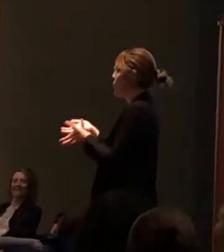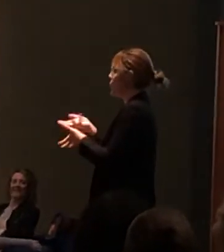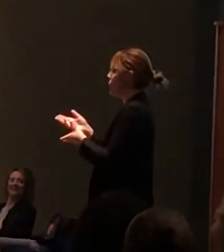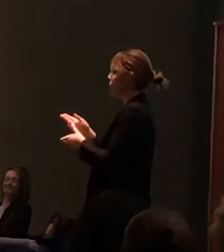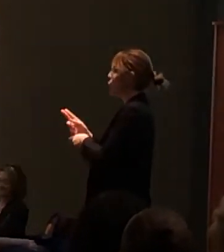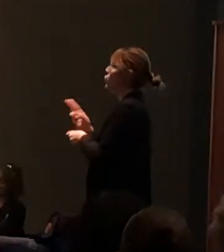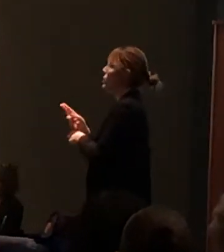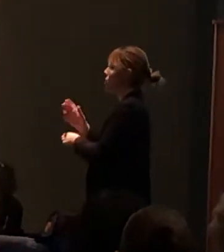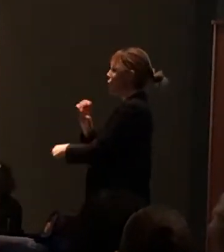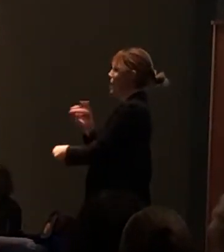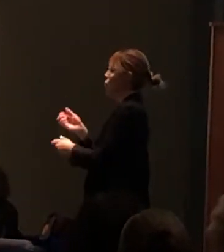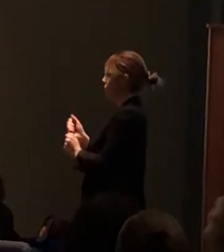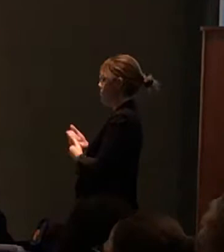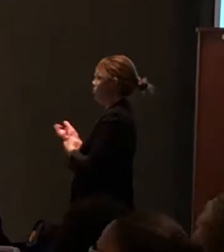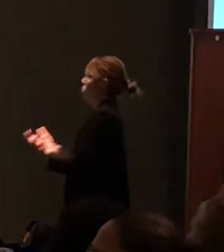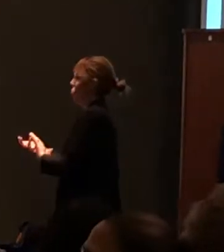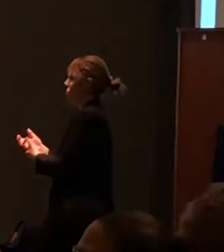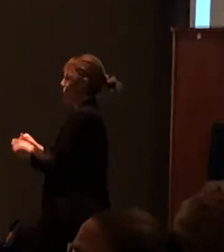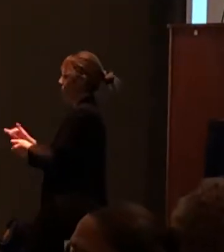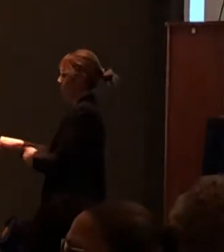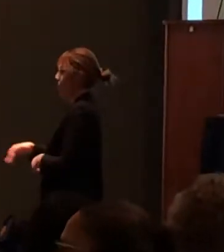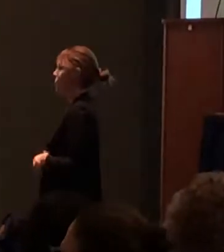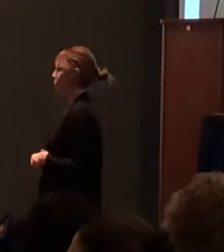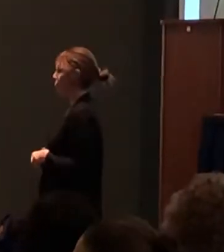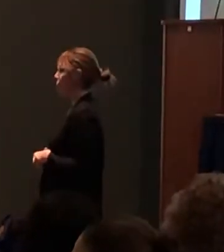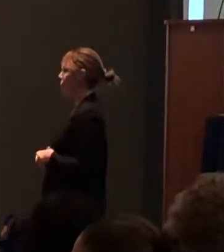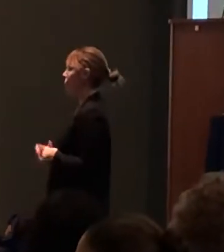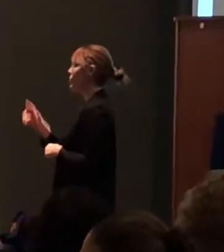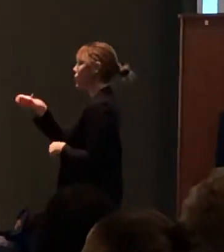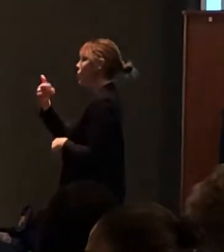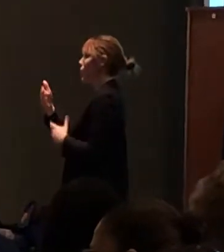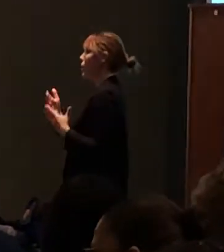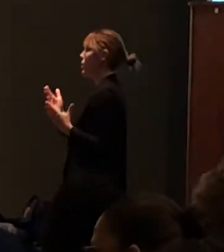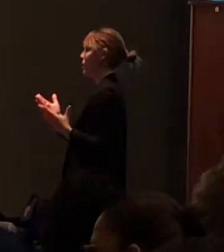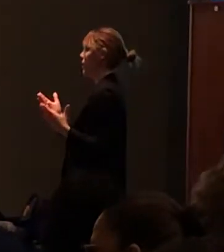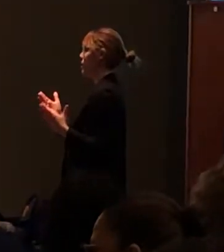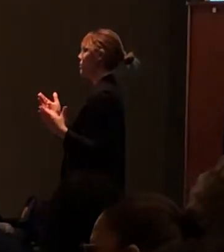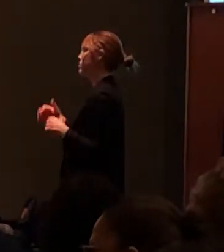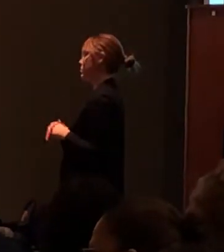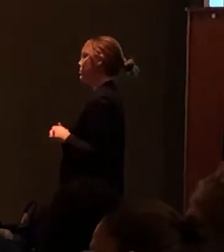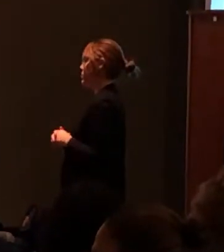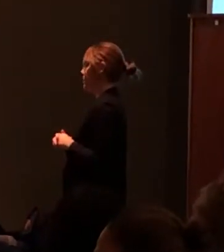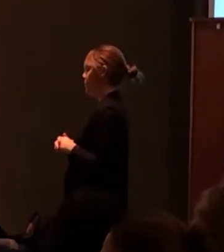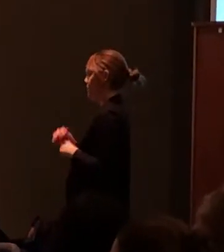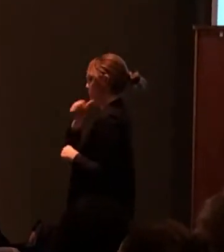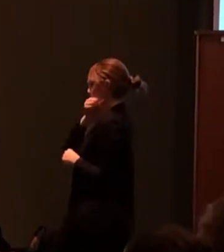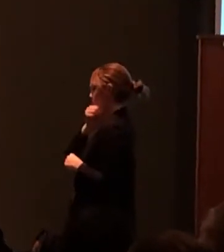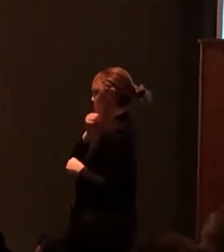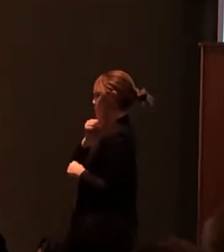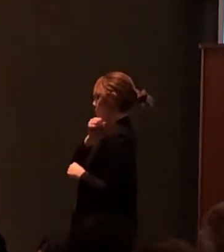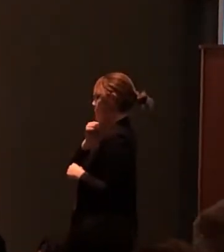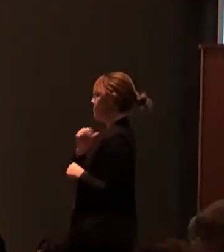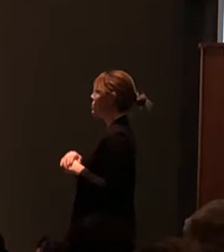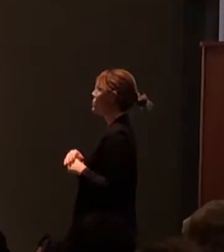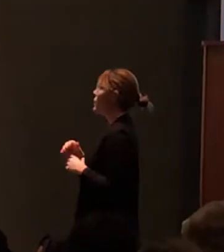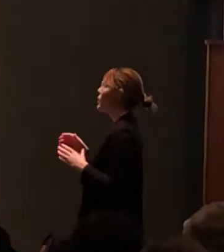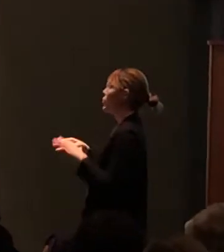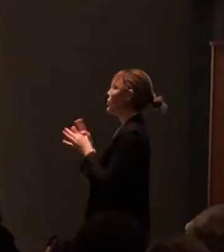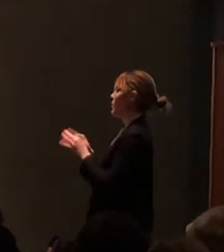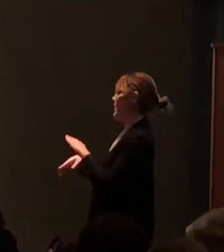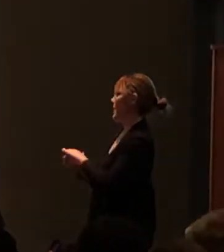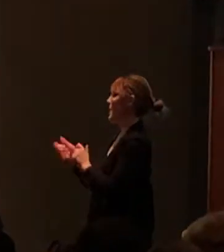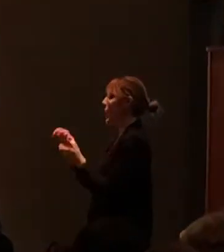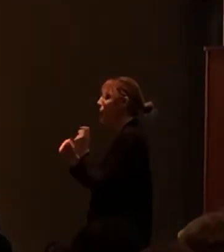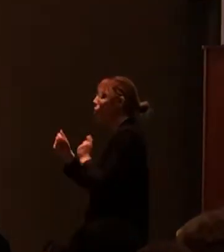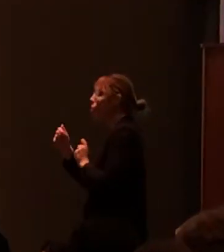for that energy that they need. Also, another thing that I've done for like the kicking, have you ever had a child who would